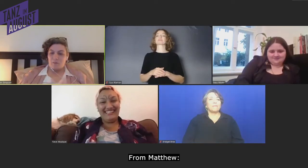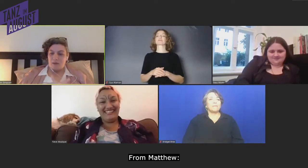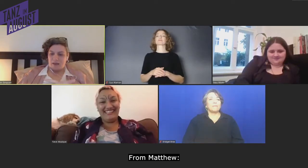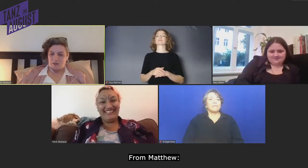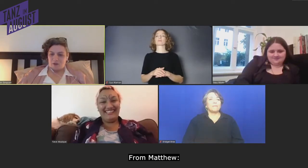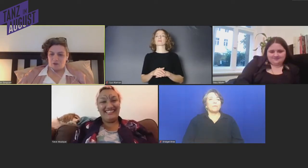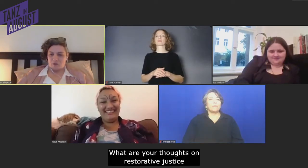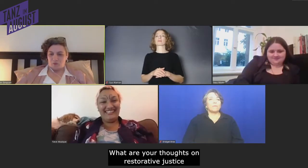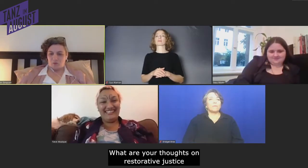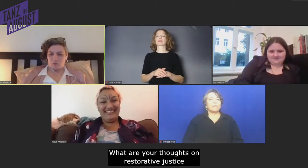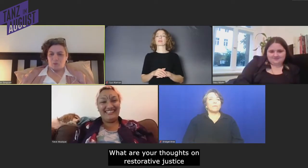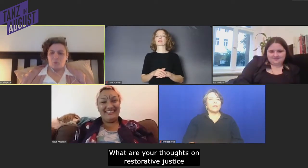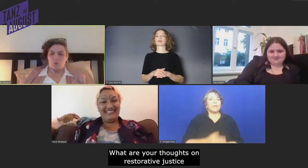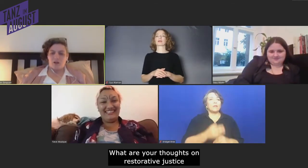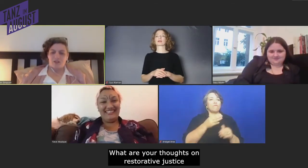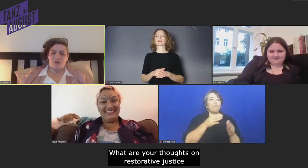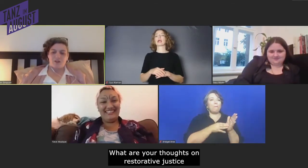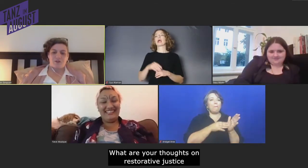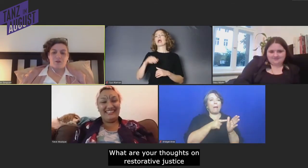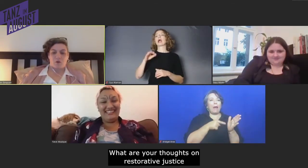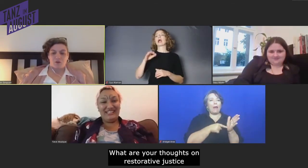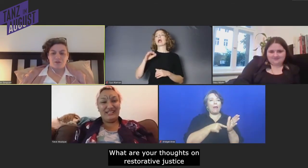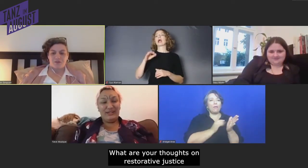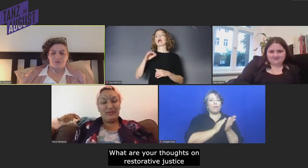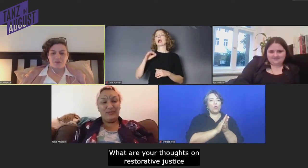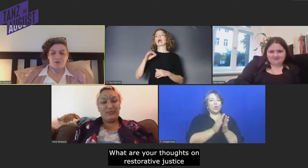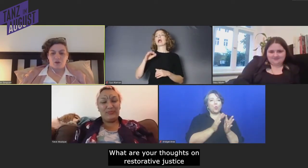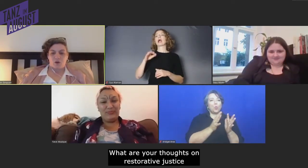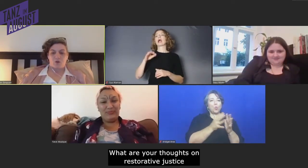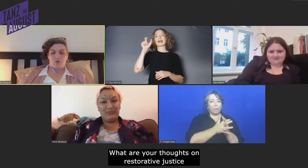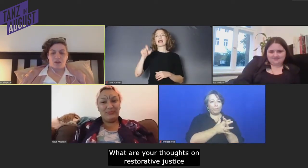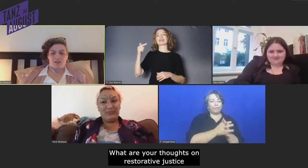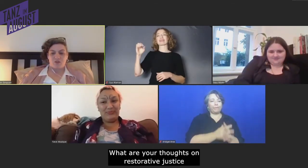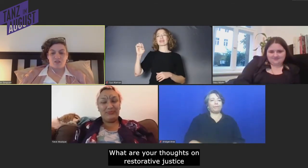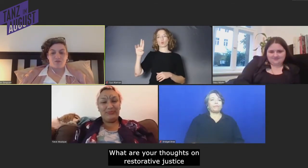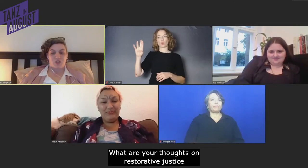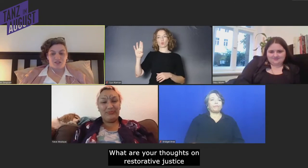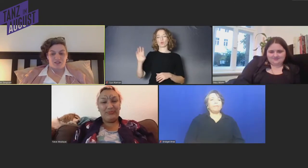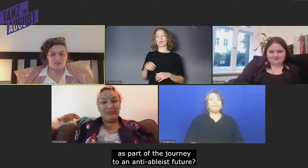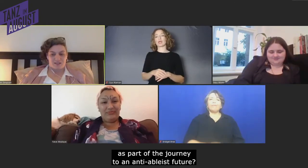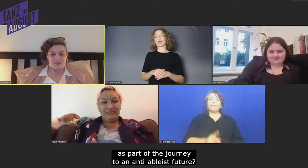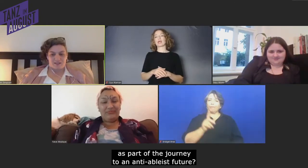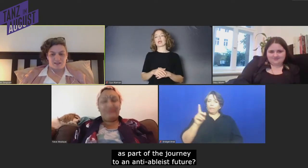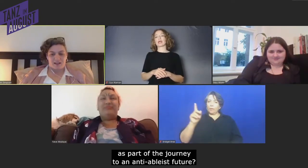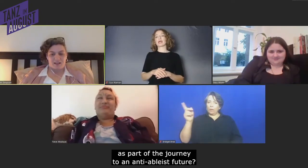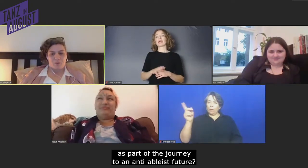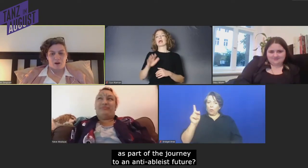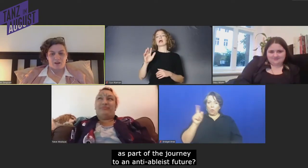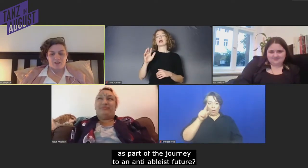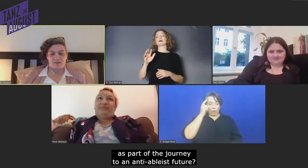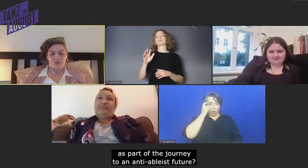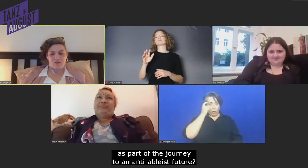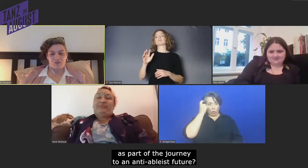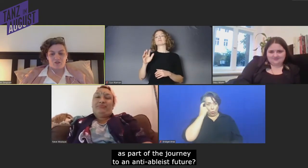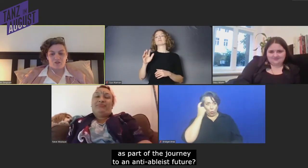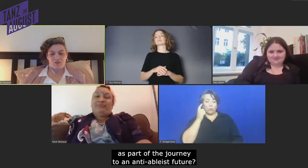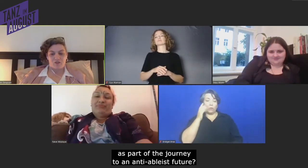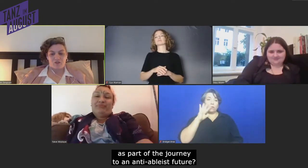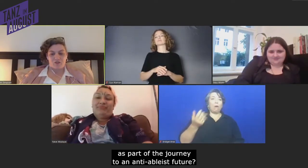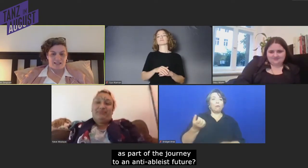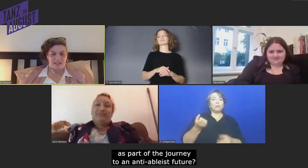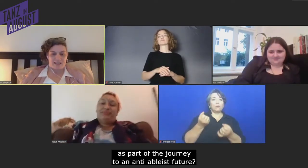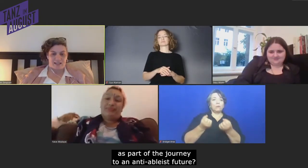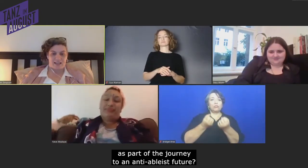From Matthew, what are your thoughts on restorative justice as part of the journey to